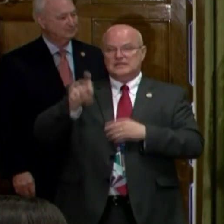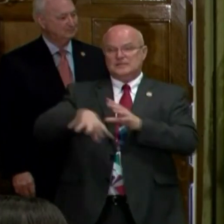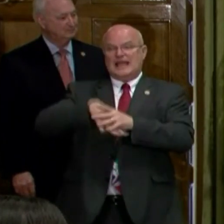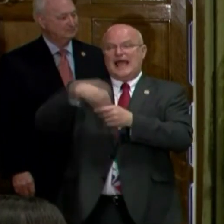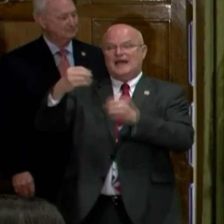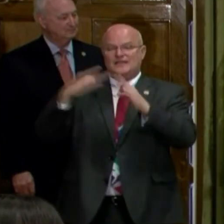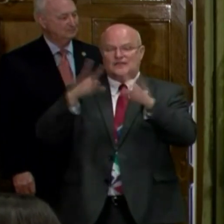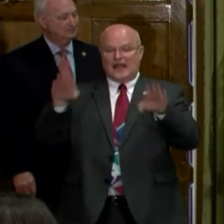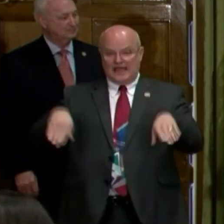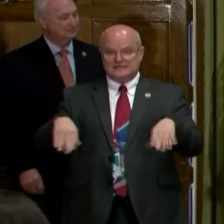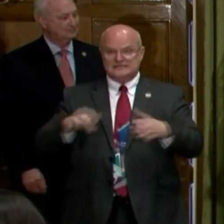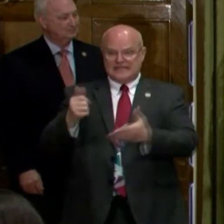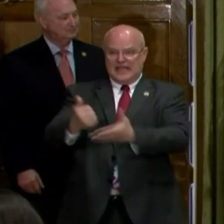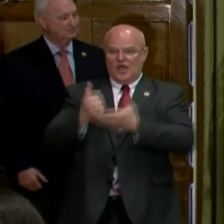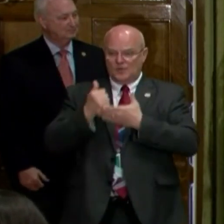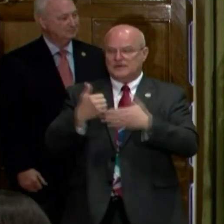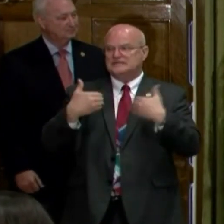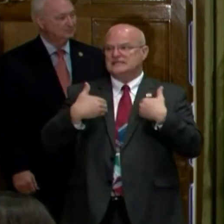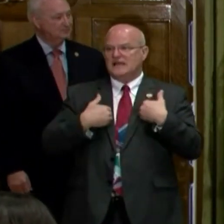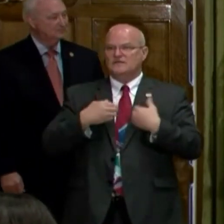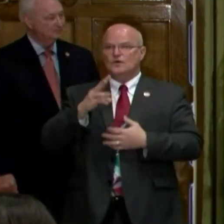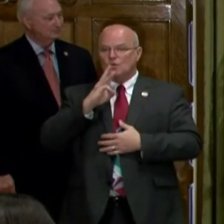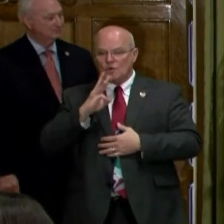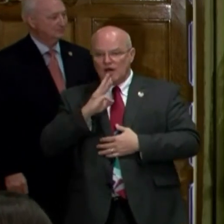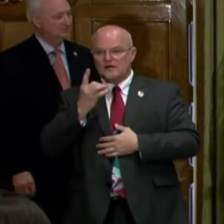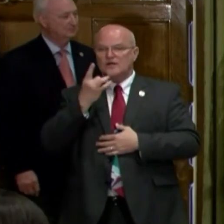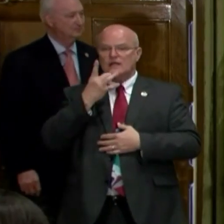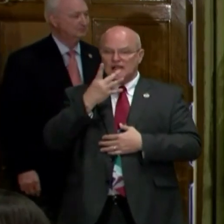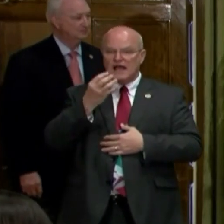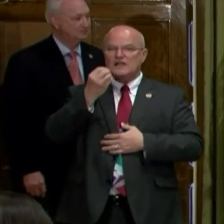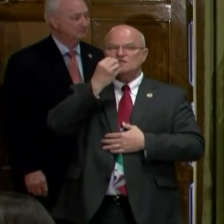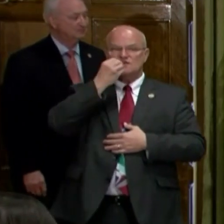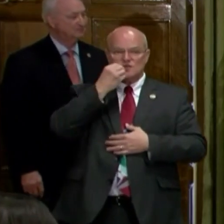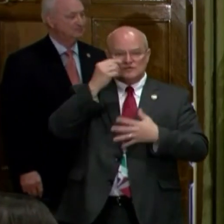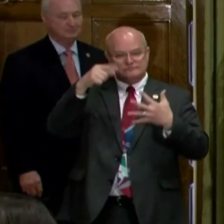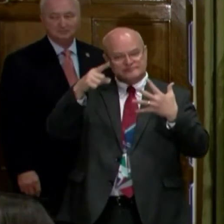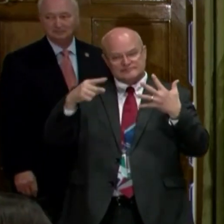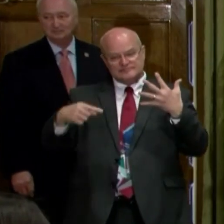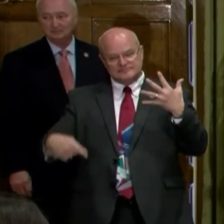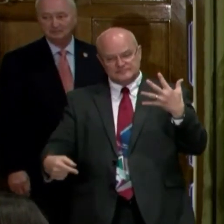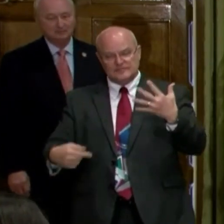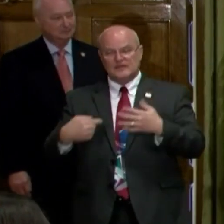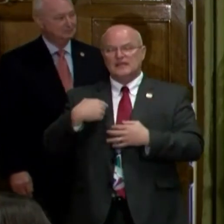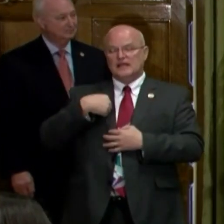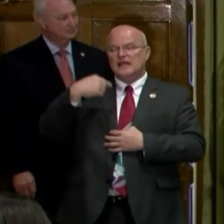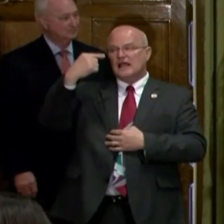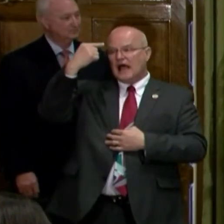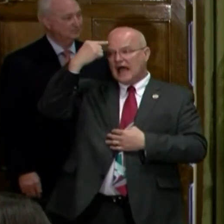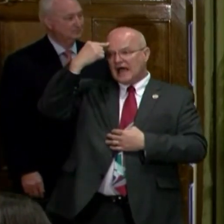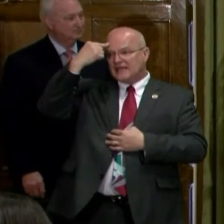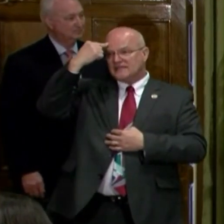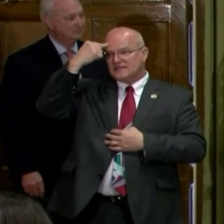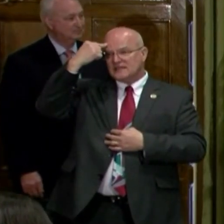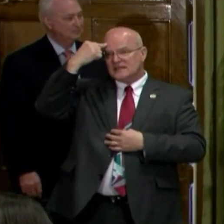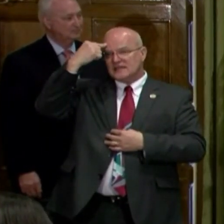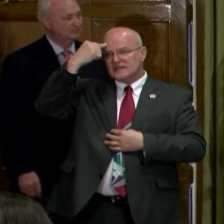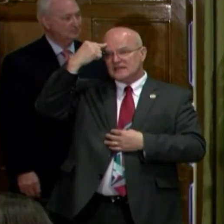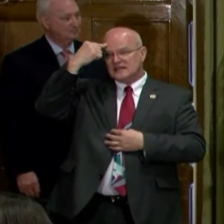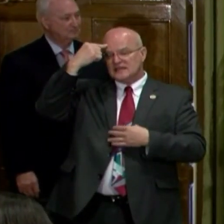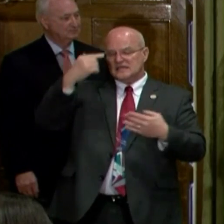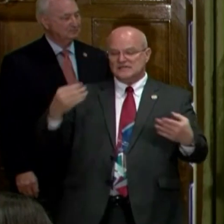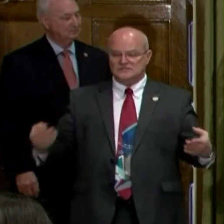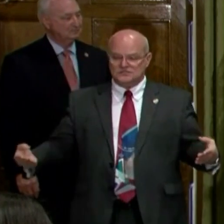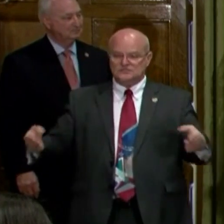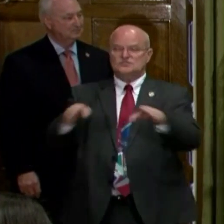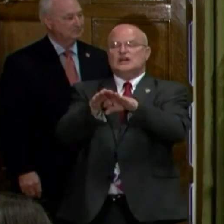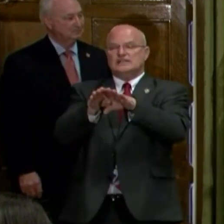out of their homes to help us to have water, light, food, things like that. I think a